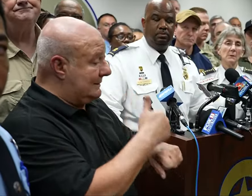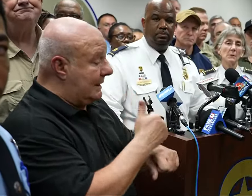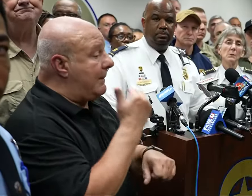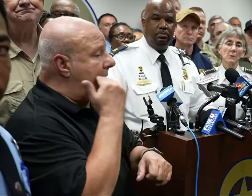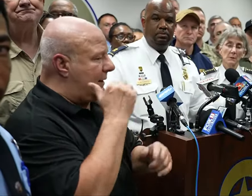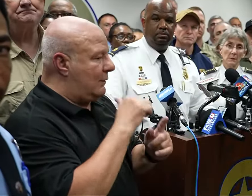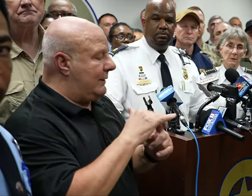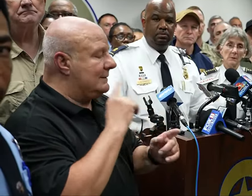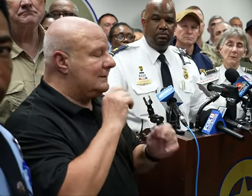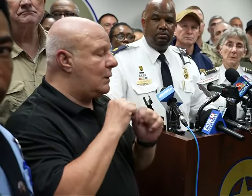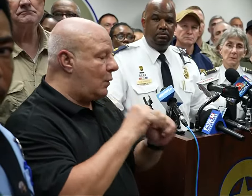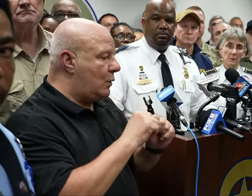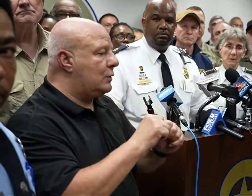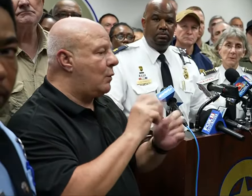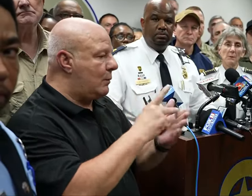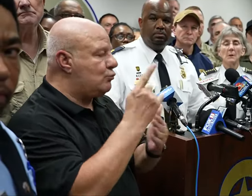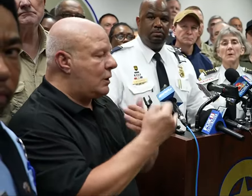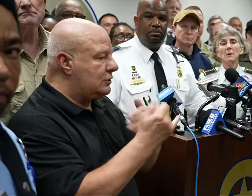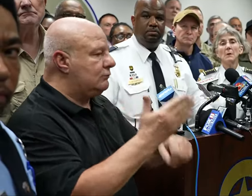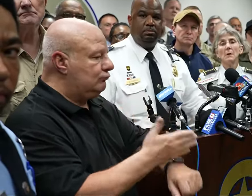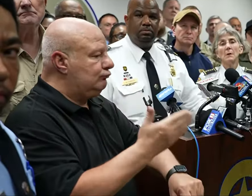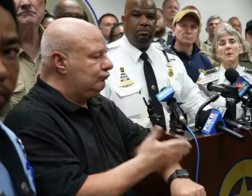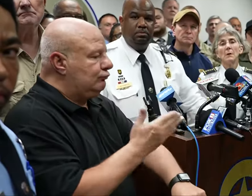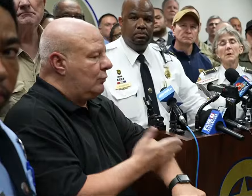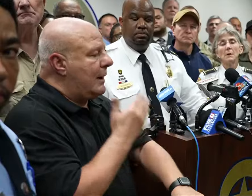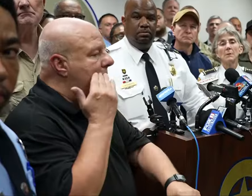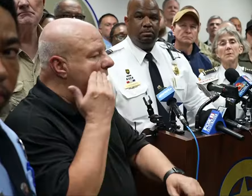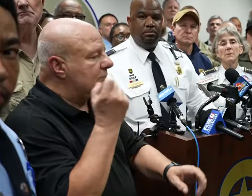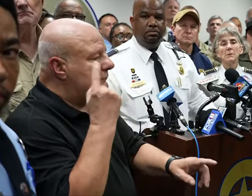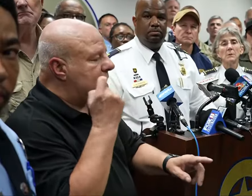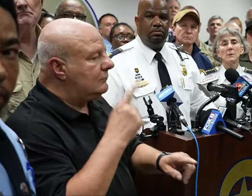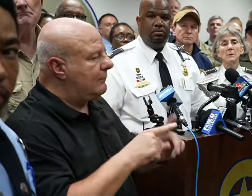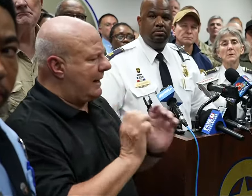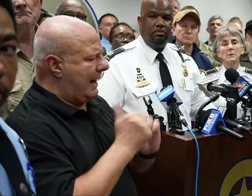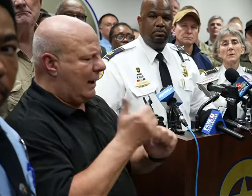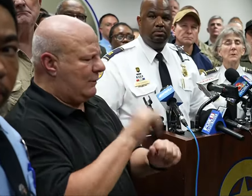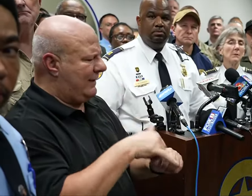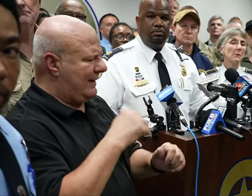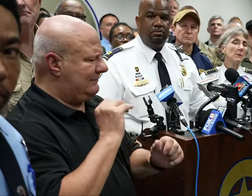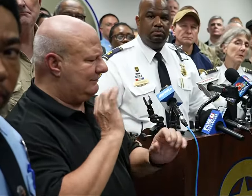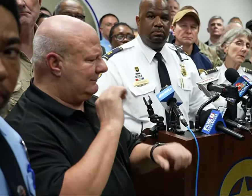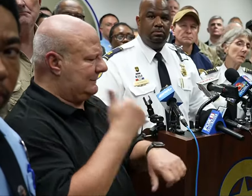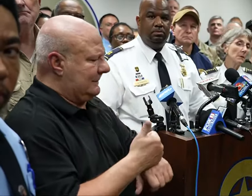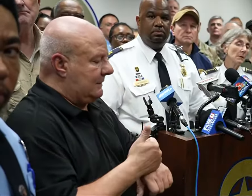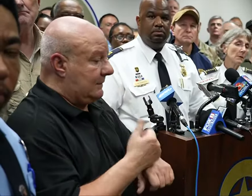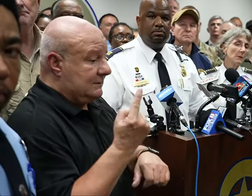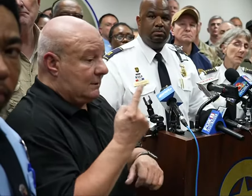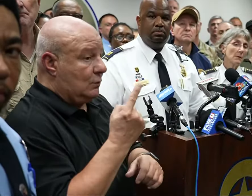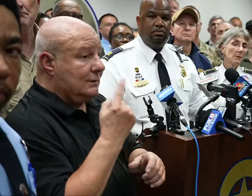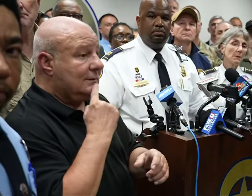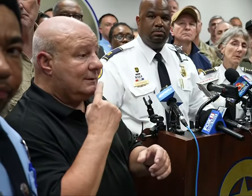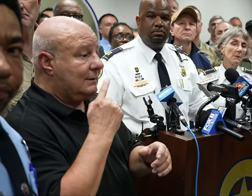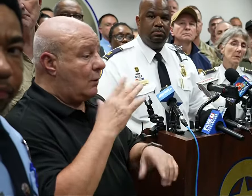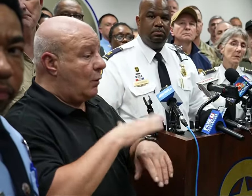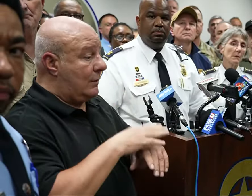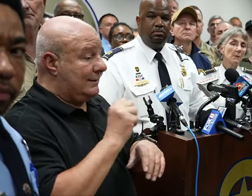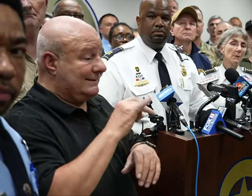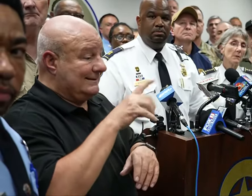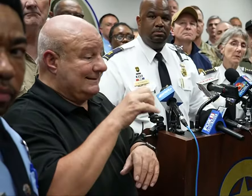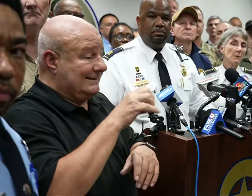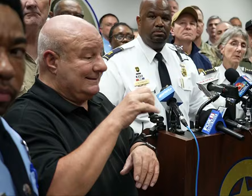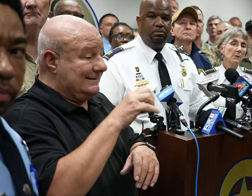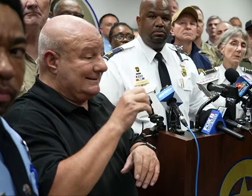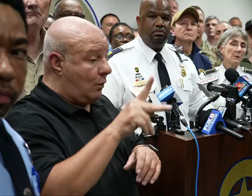this is an ongoing project of improvement, but with how that was all aligned, was someone getting up on a sidewalk